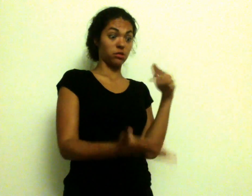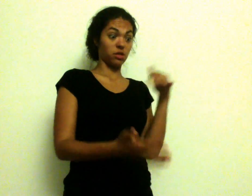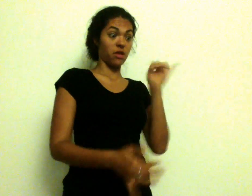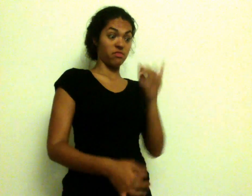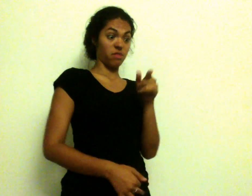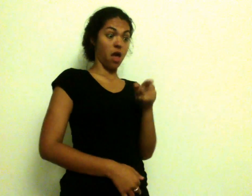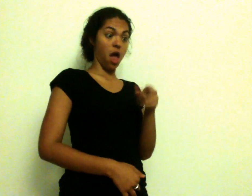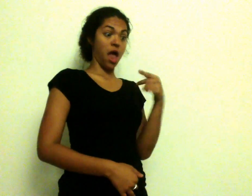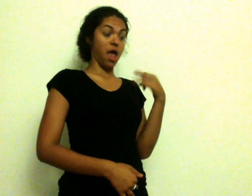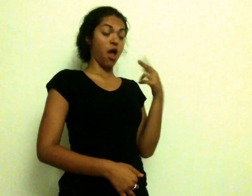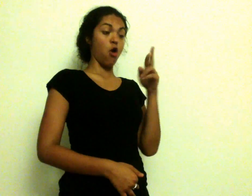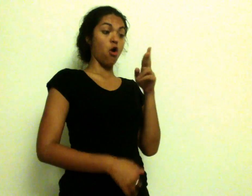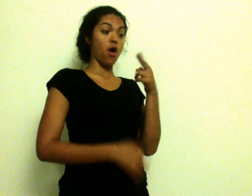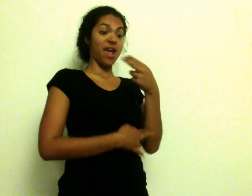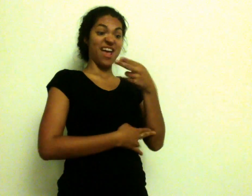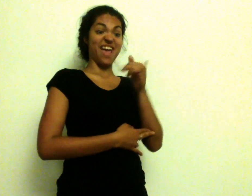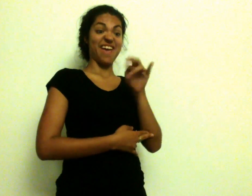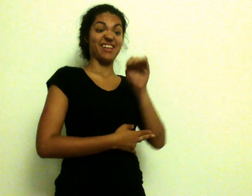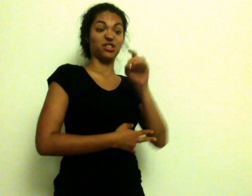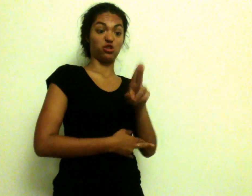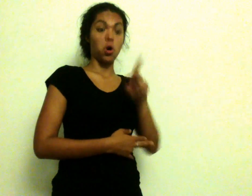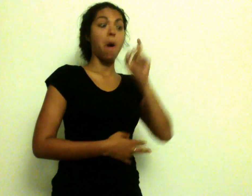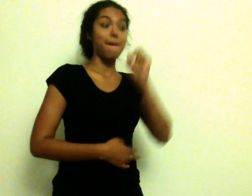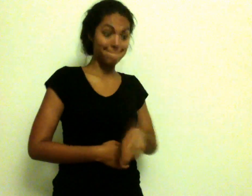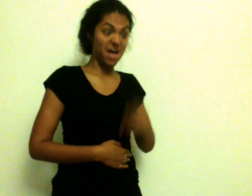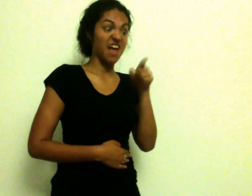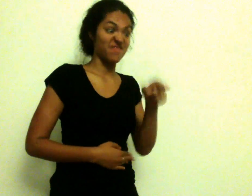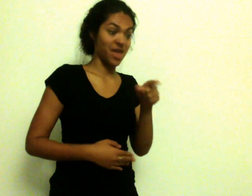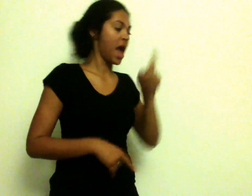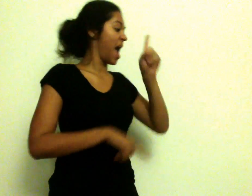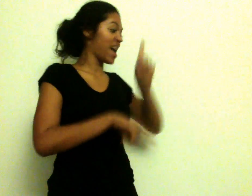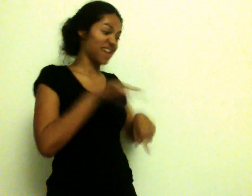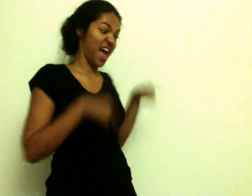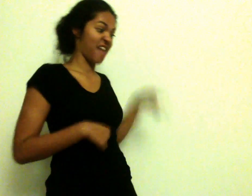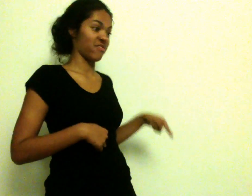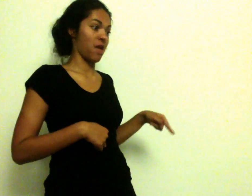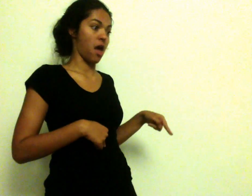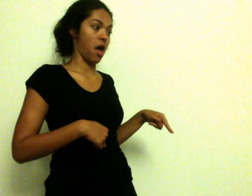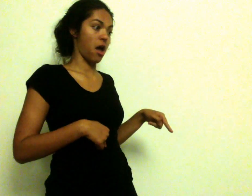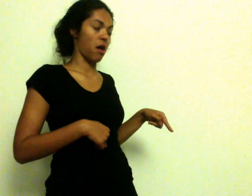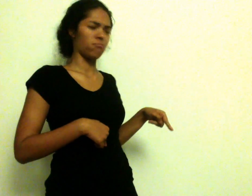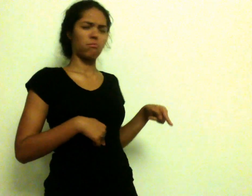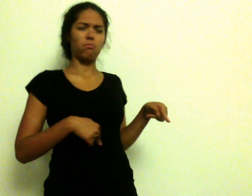particular religious system, I either use the both-hand method or nothing else. Is that right?